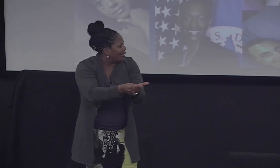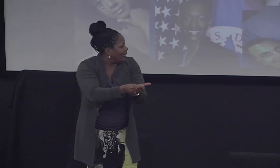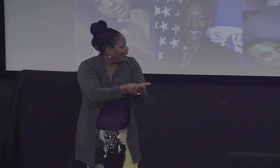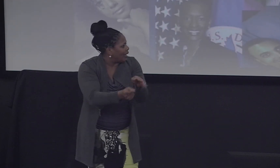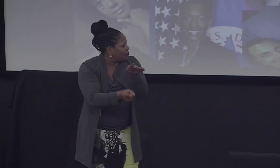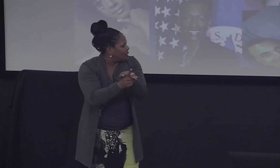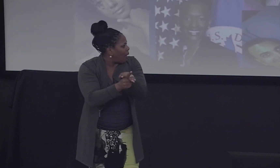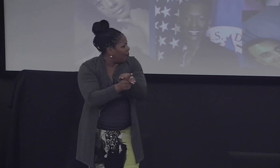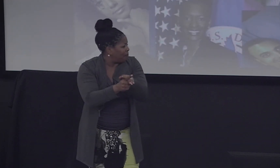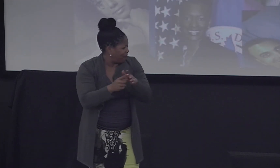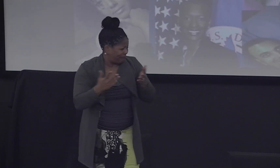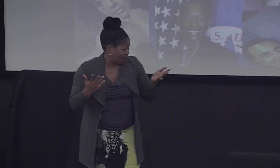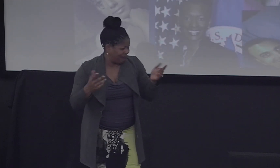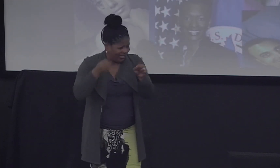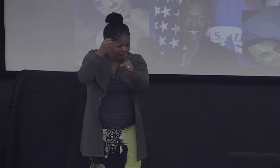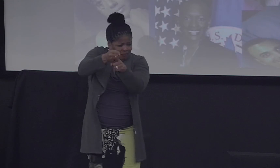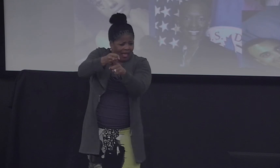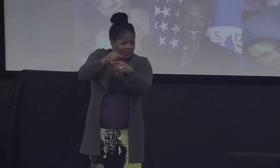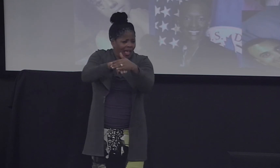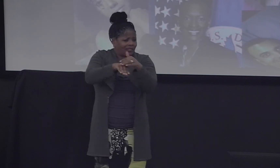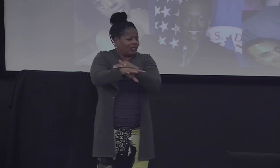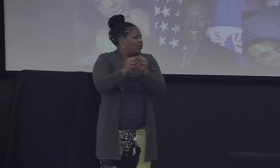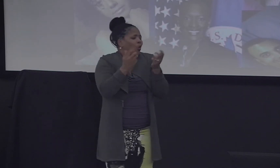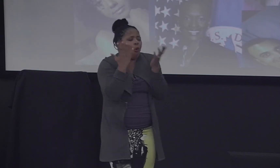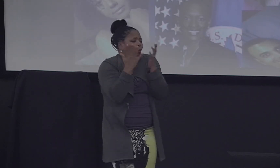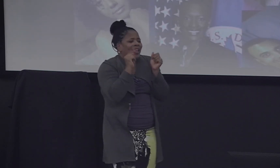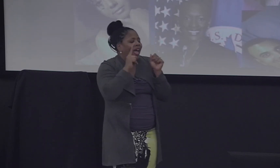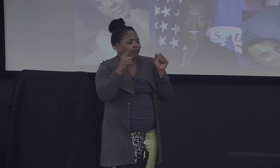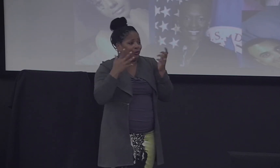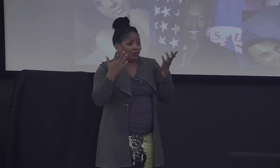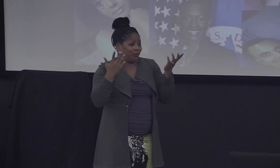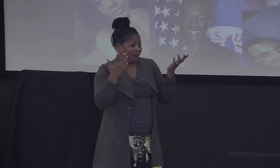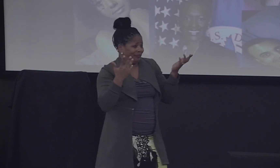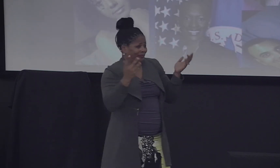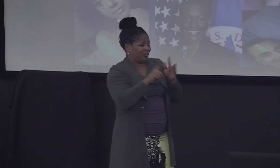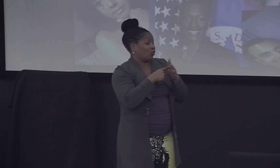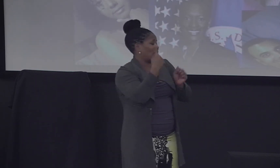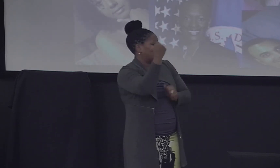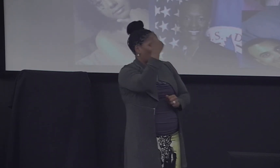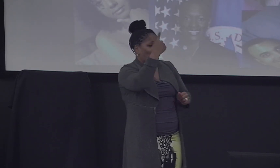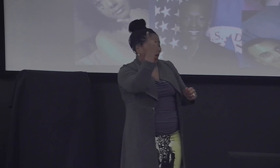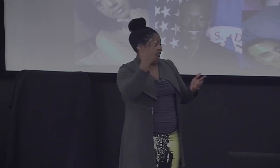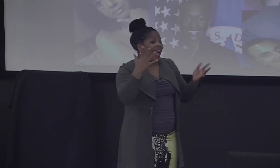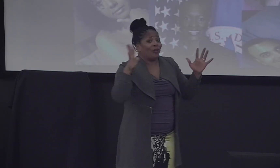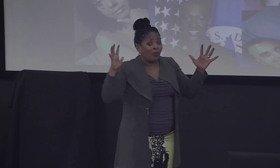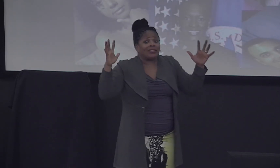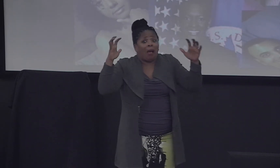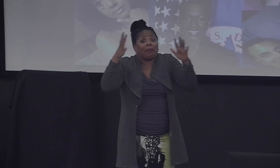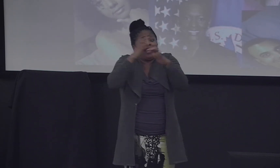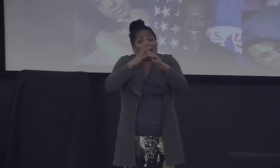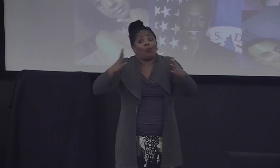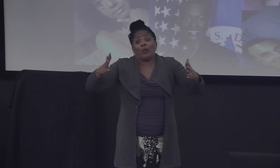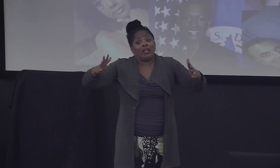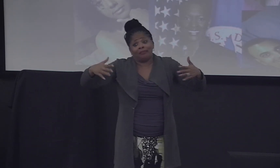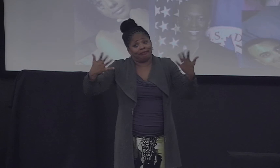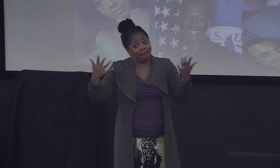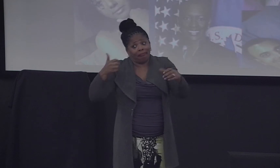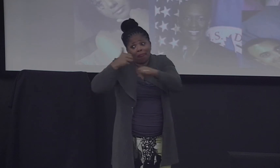involved. Obviously, management and businesses are part of the conversation, but they're not the ultimate decision maker without engaging those stakeholders. It's